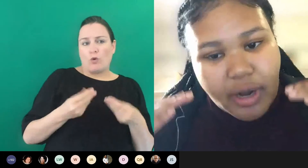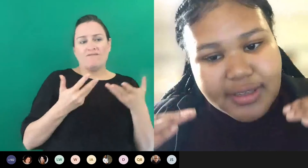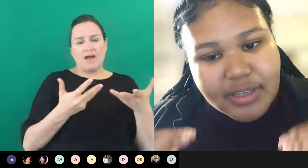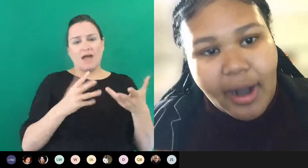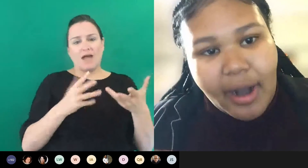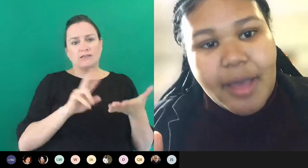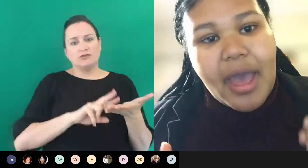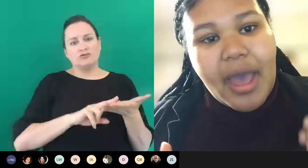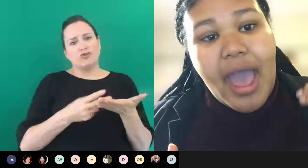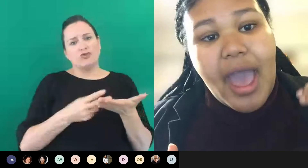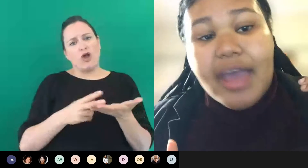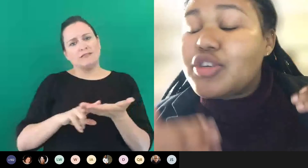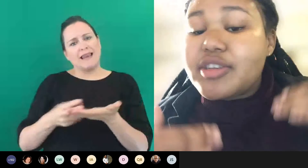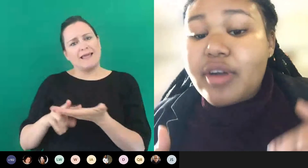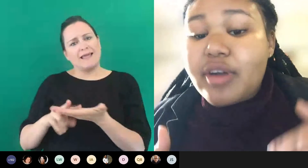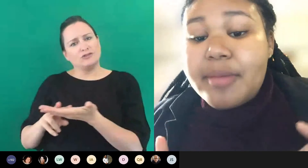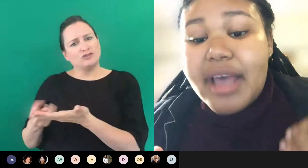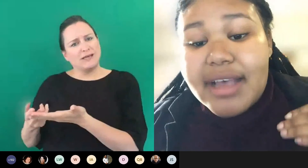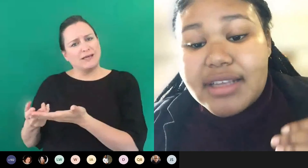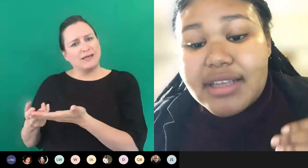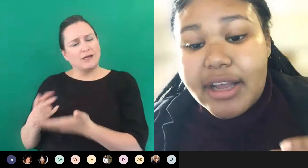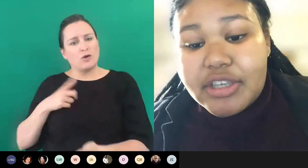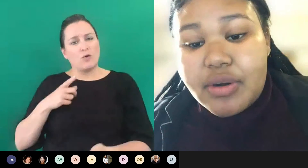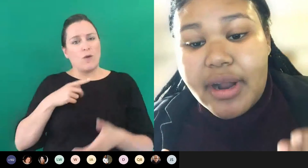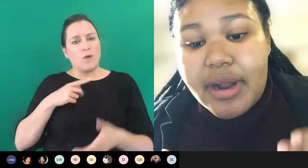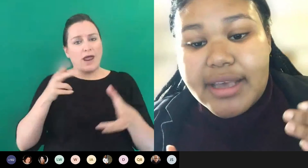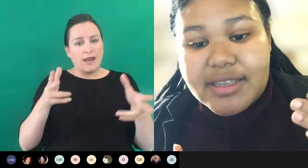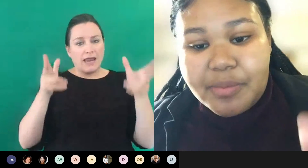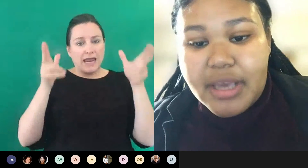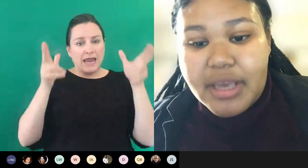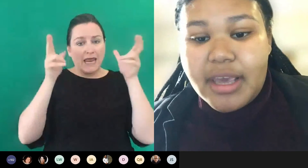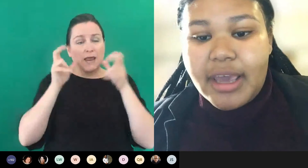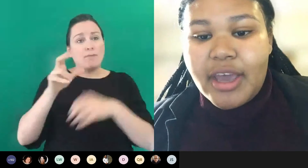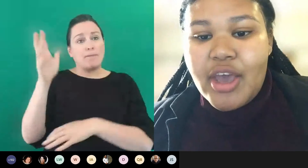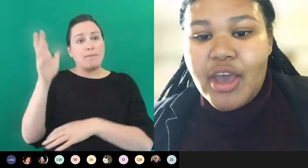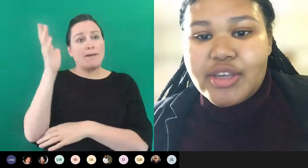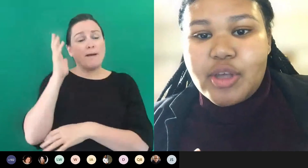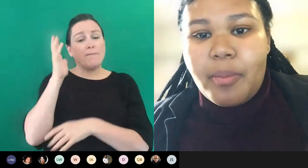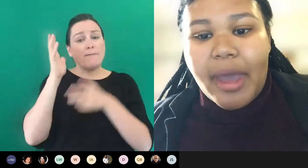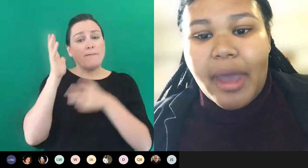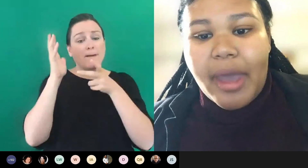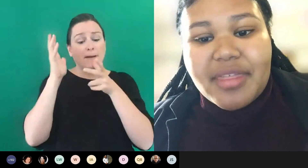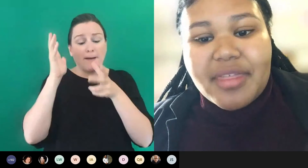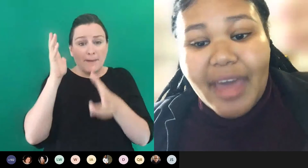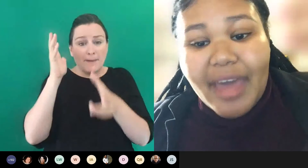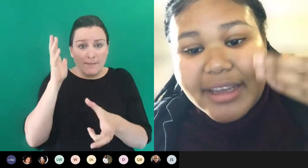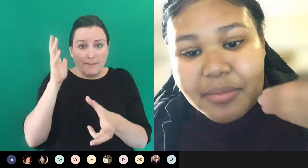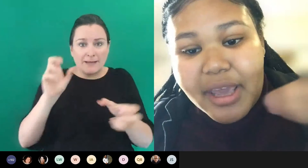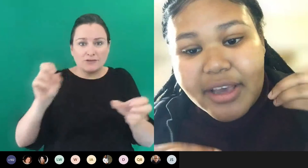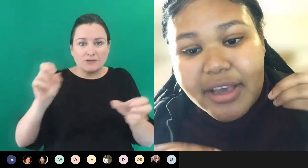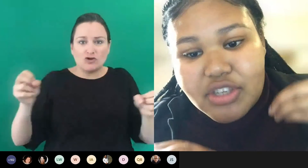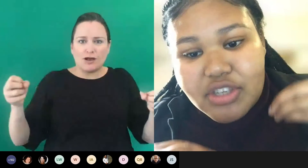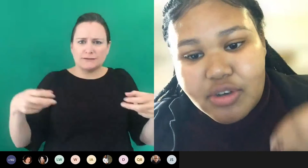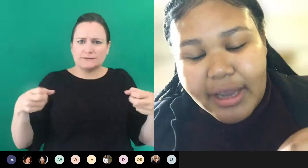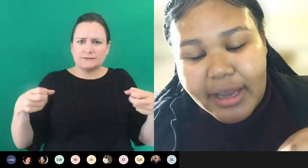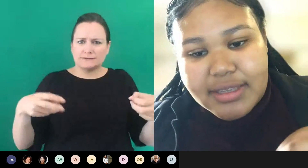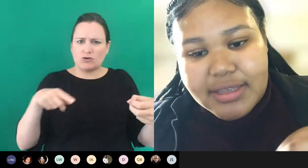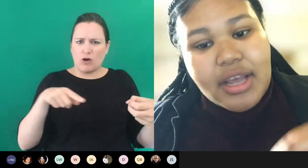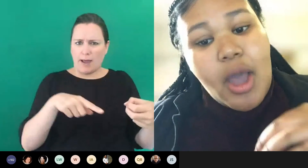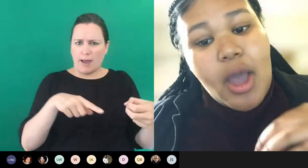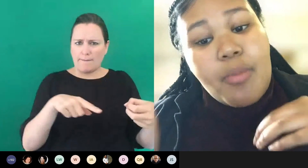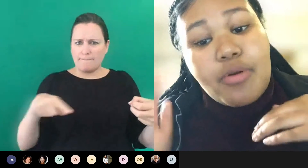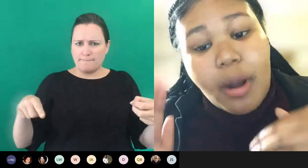it transcribes as the lecturer is speaking. So maybe that can be